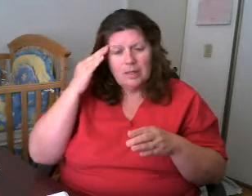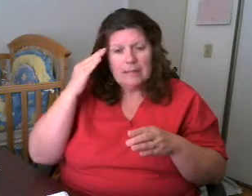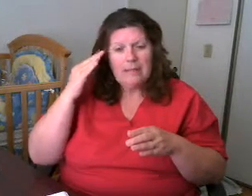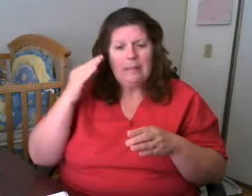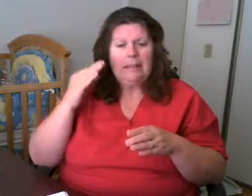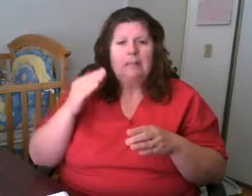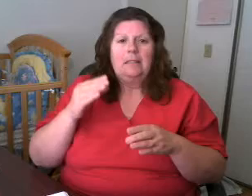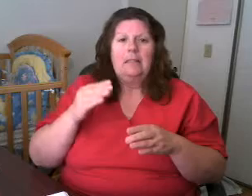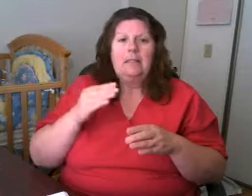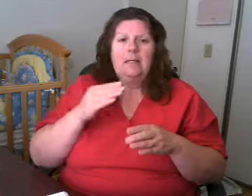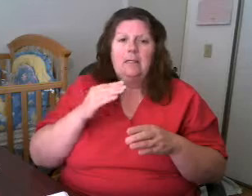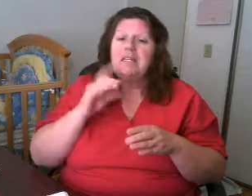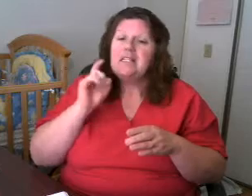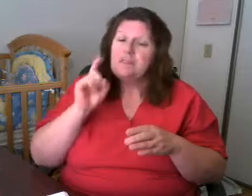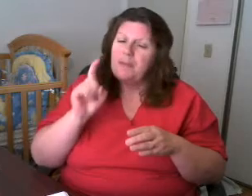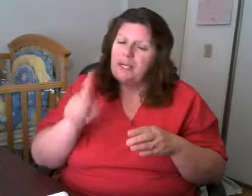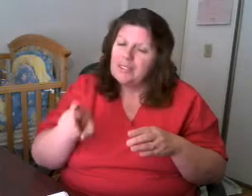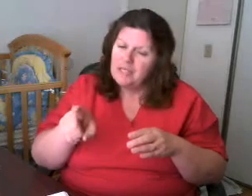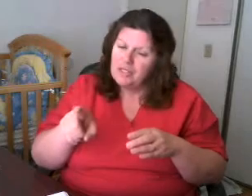consumer means everyone, not just the deaf person.